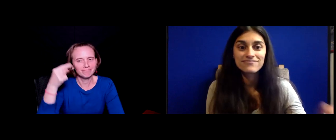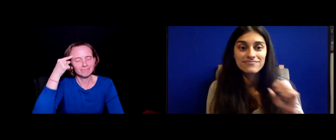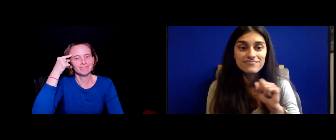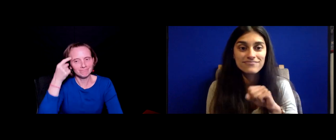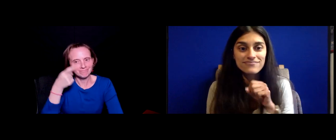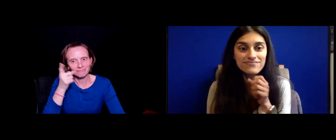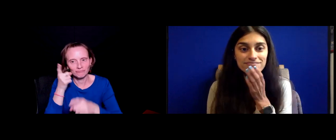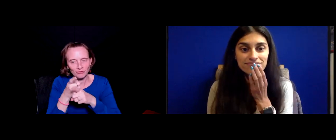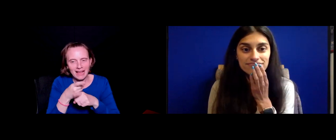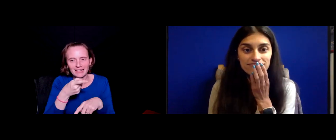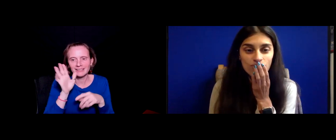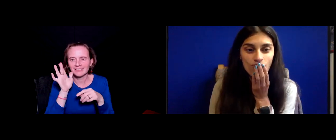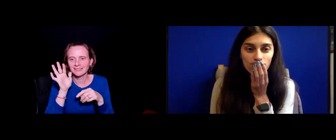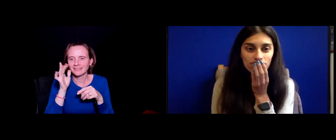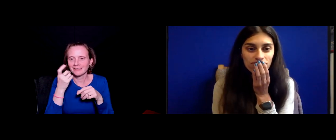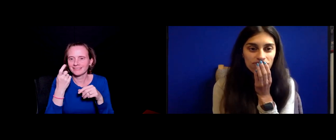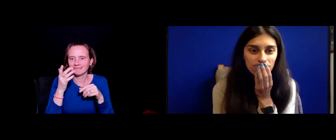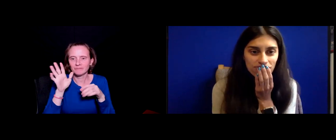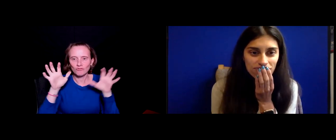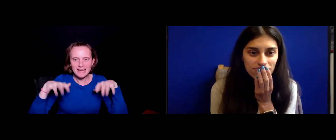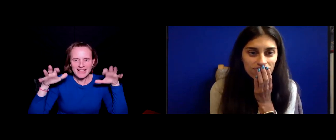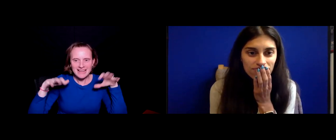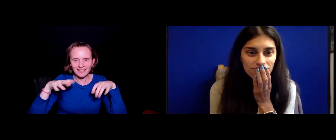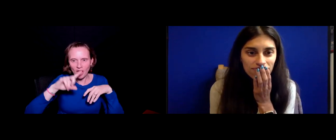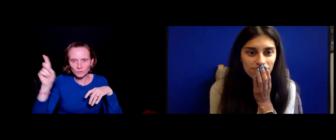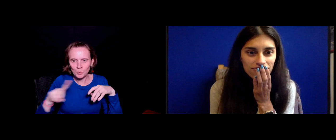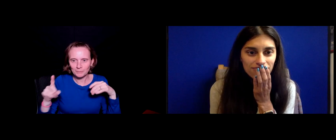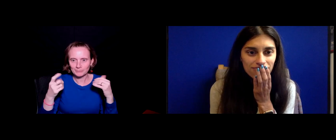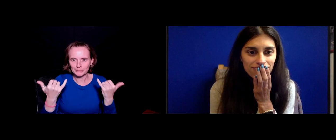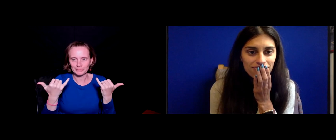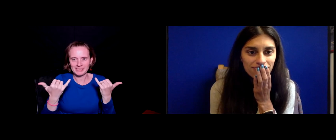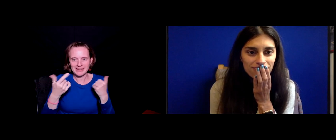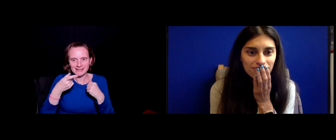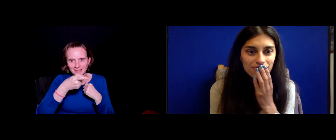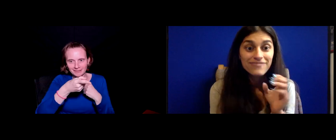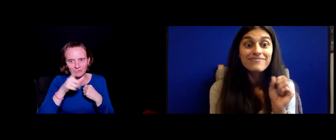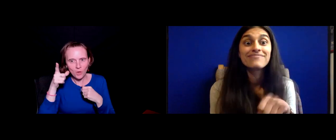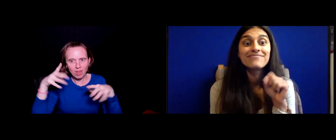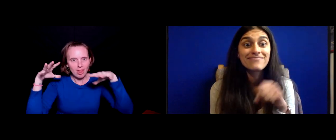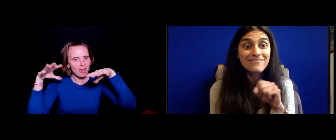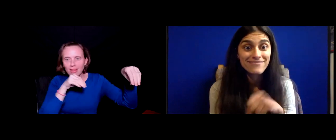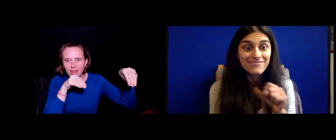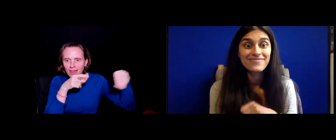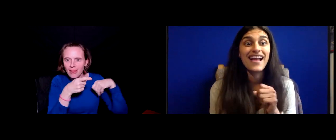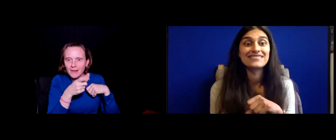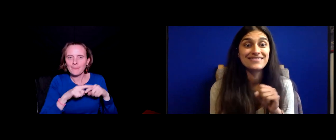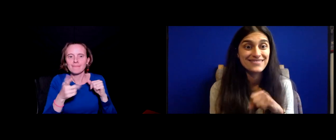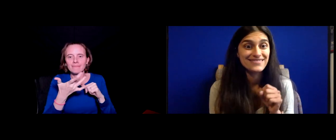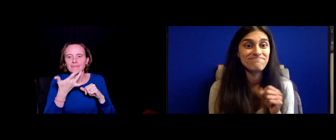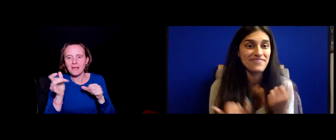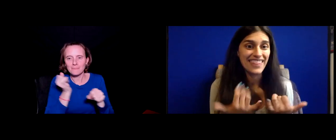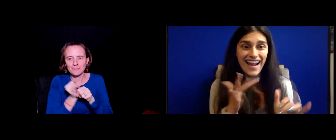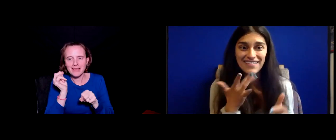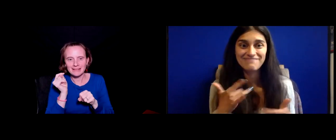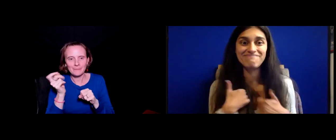And actually, Laura, while I'm thinking of it, it's been a rainy day. We've had some thunder and lightning today, and Laura's power